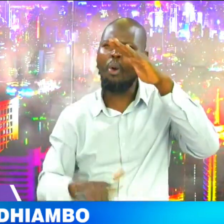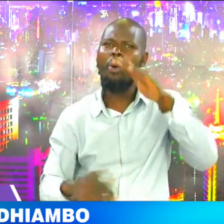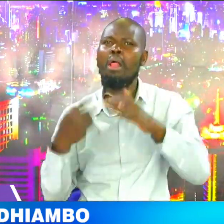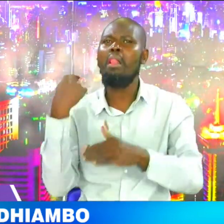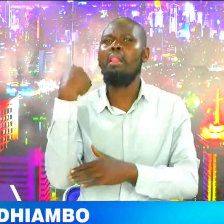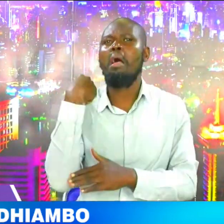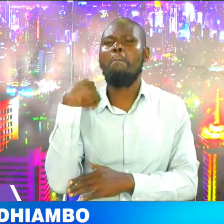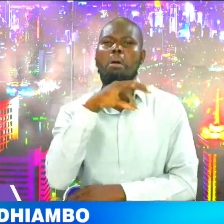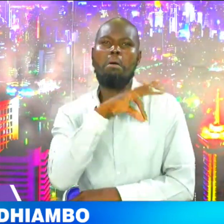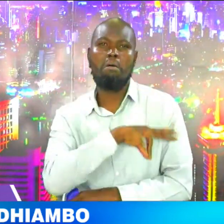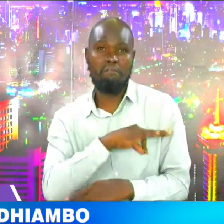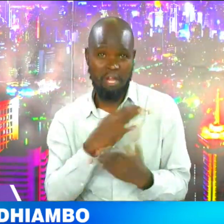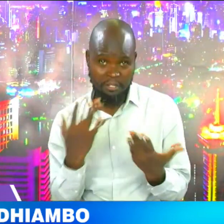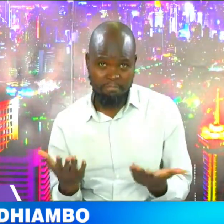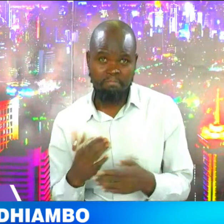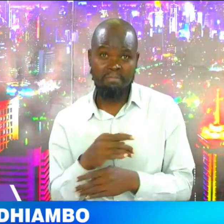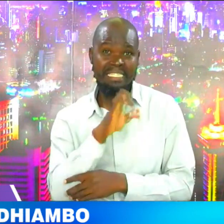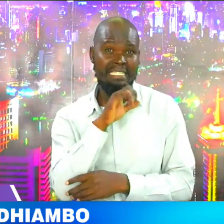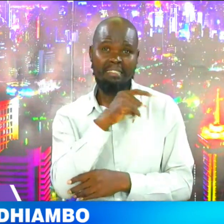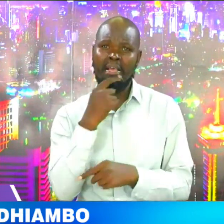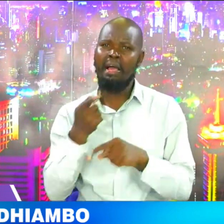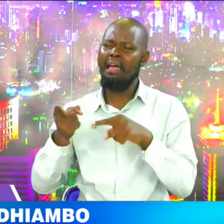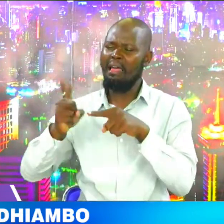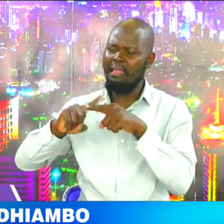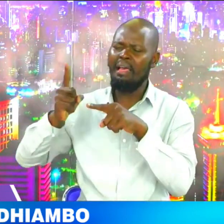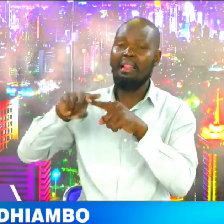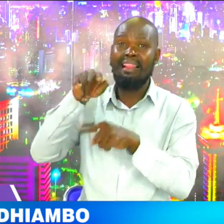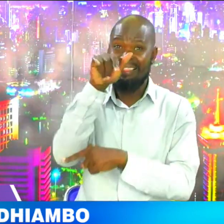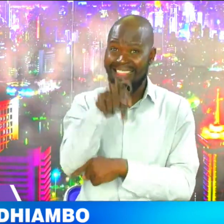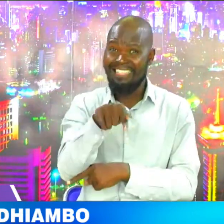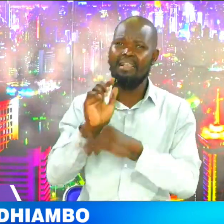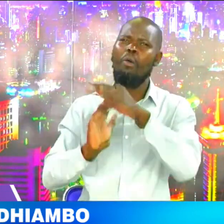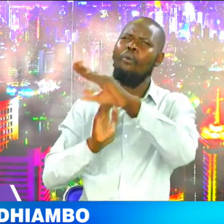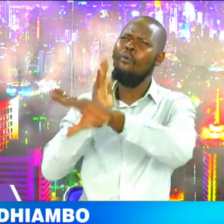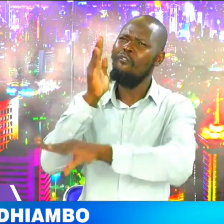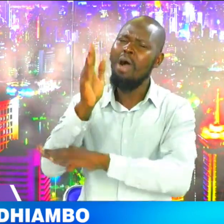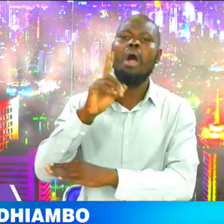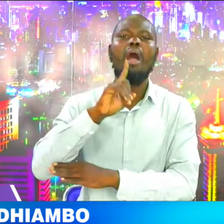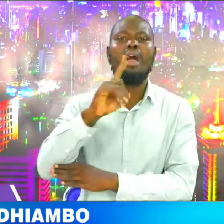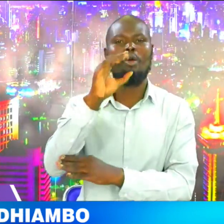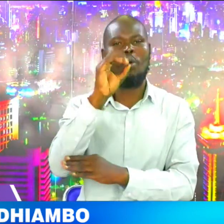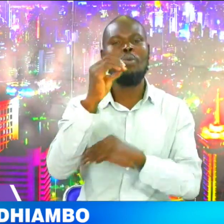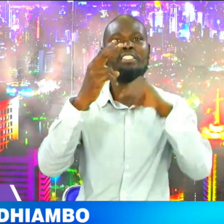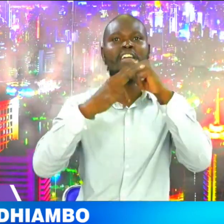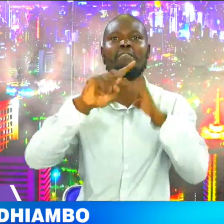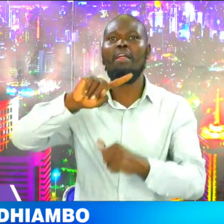their budgetary demands, meaning a reduction in the number of beneficiaries.